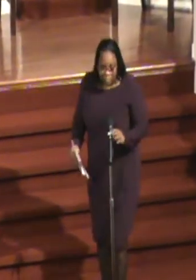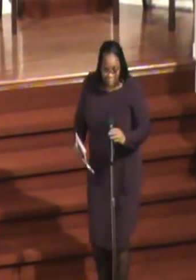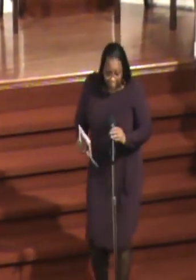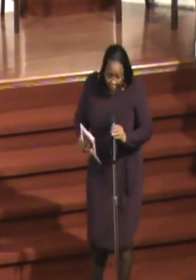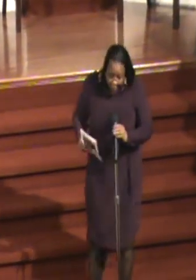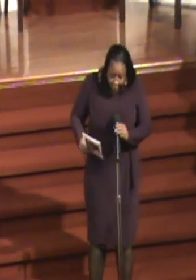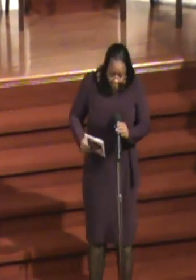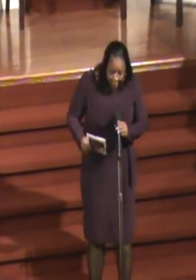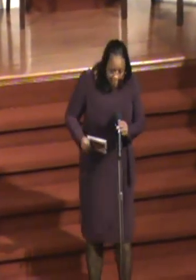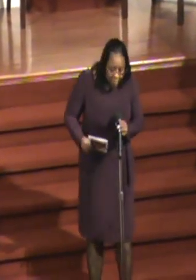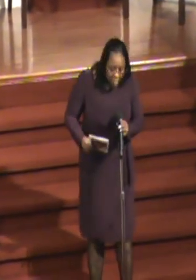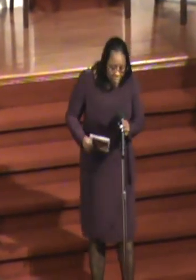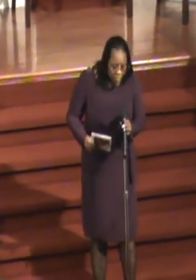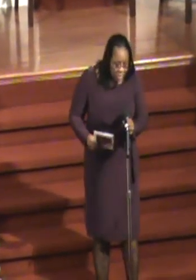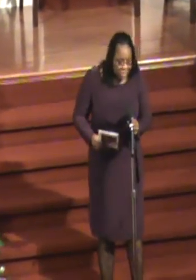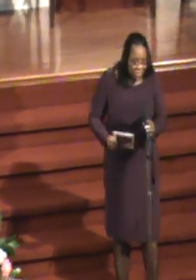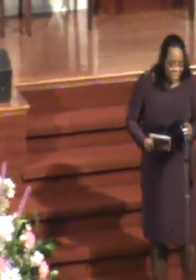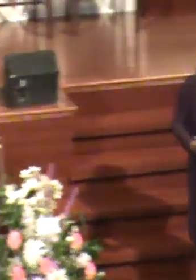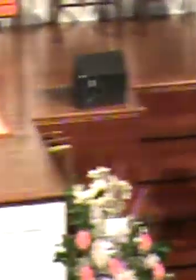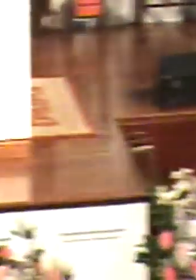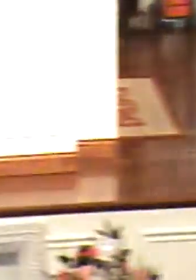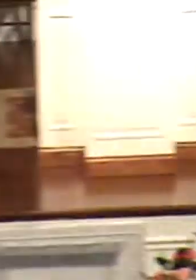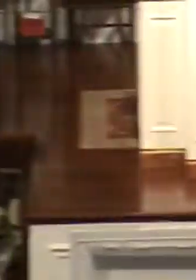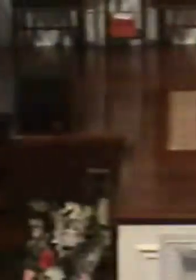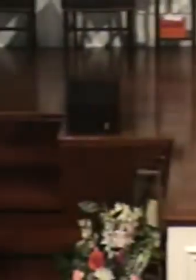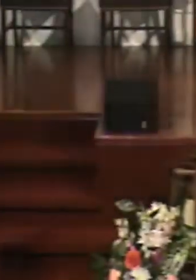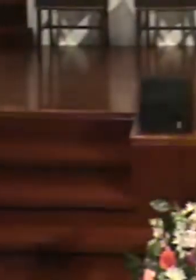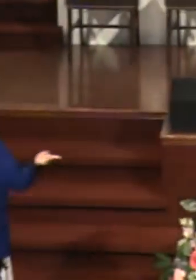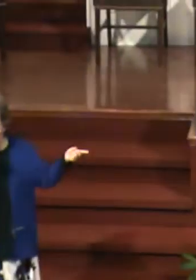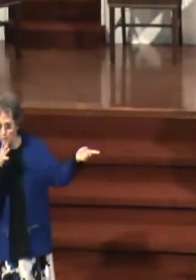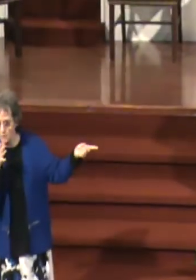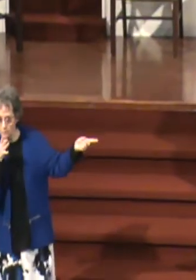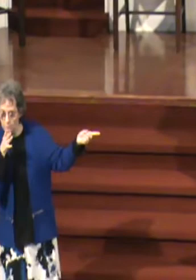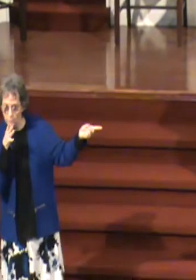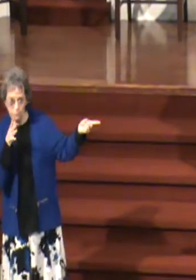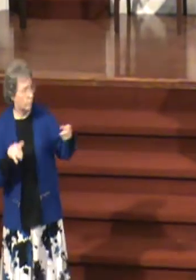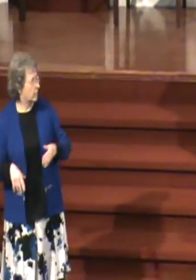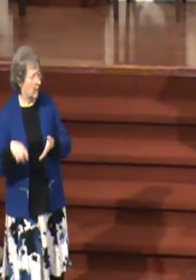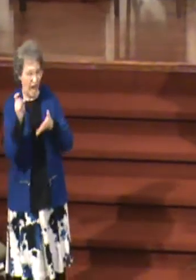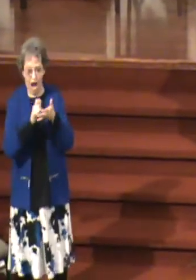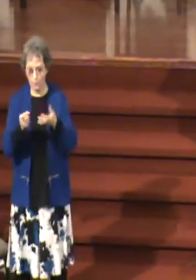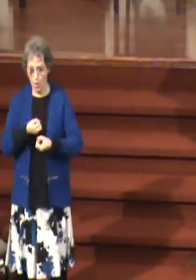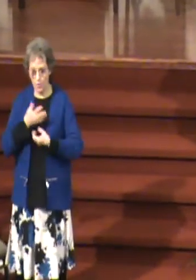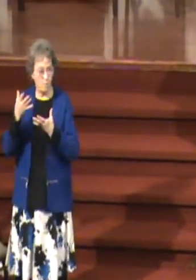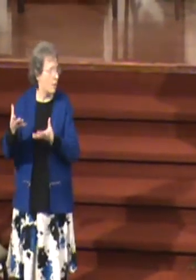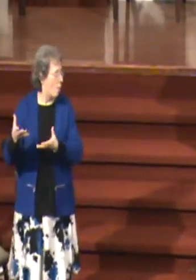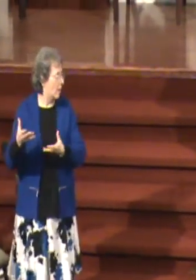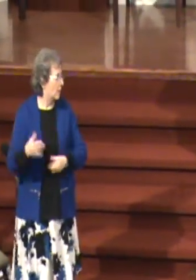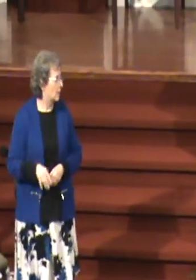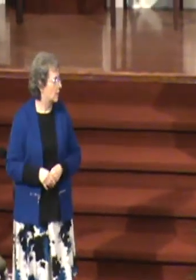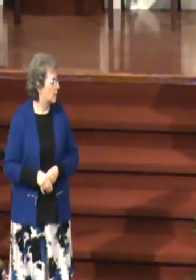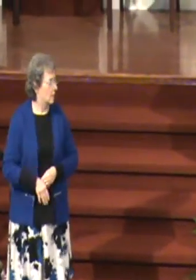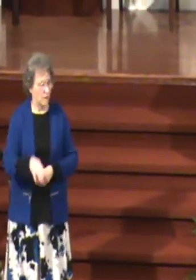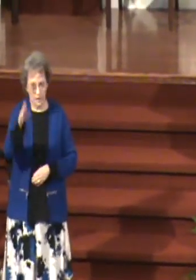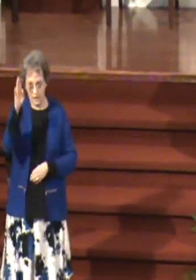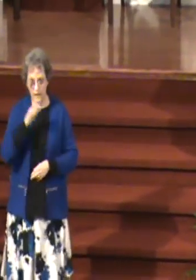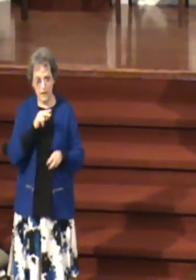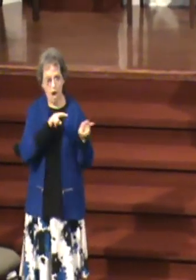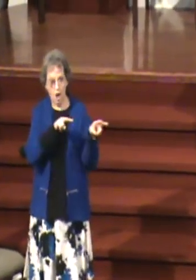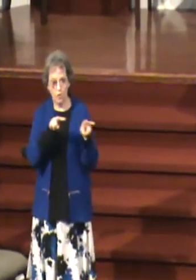Good morning, everyone. I'm Antionette's mom. I wrote a poem. God looked around his garden and